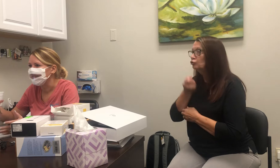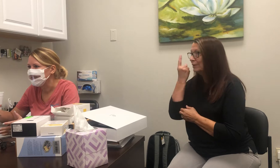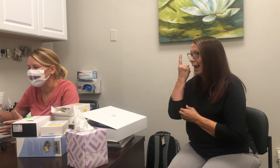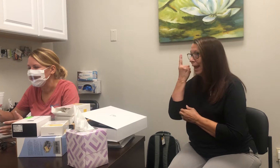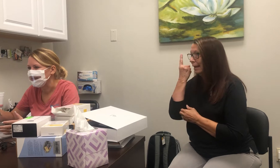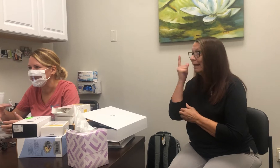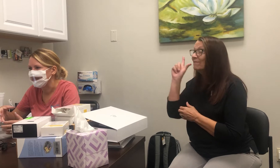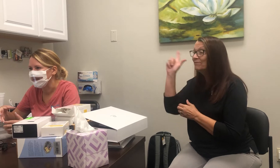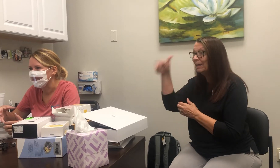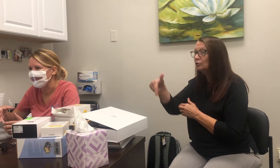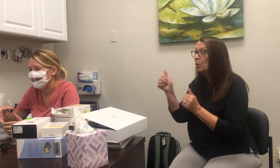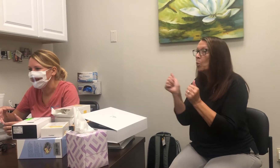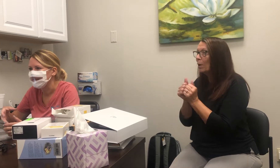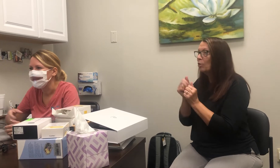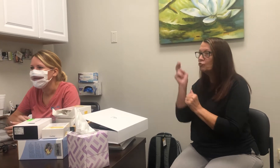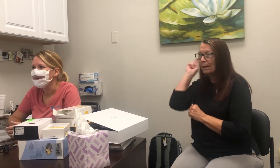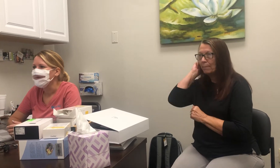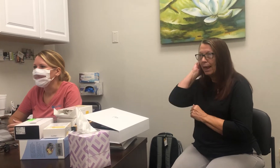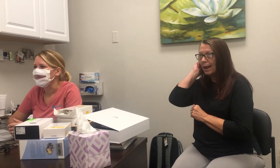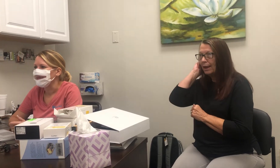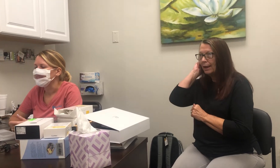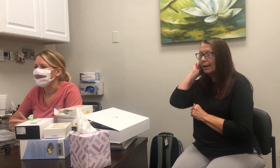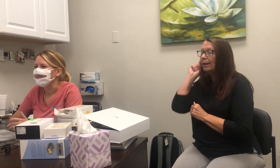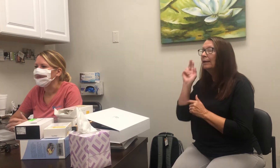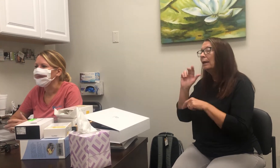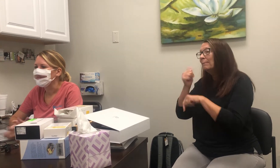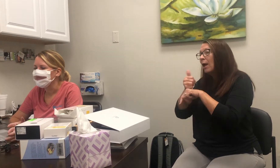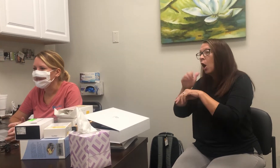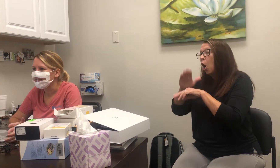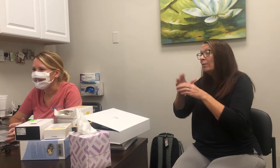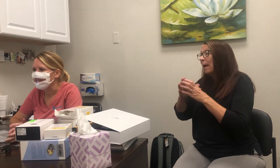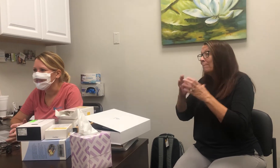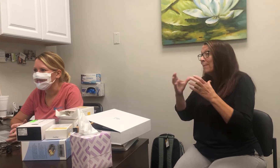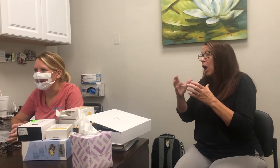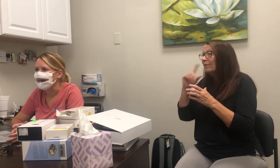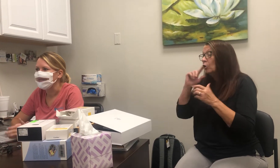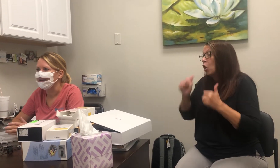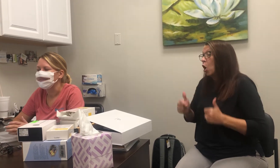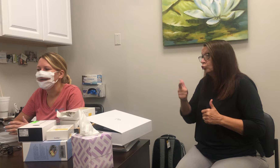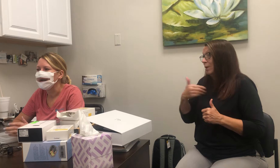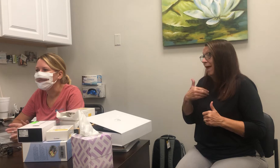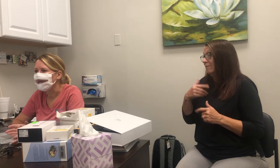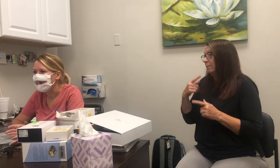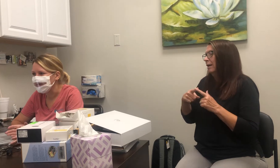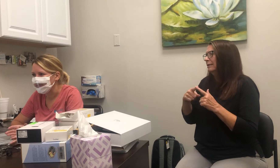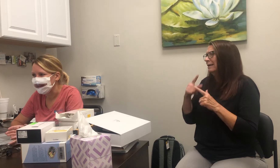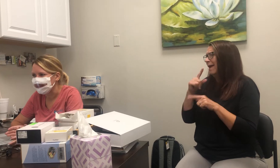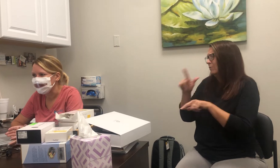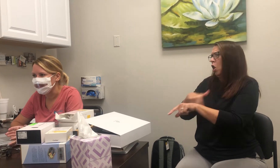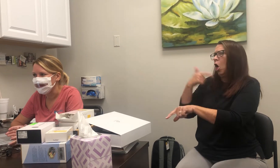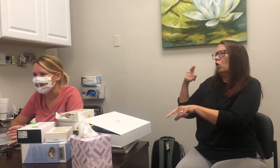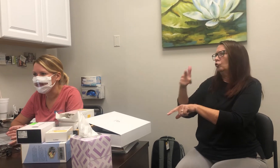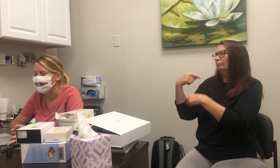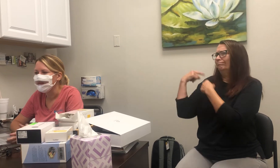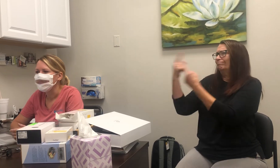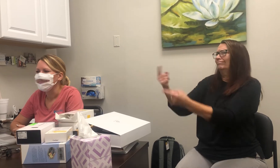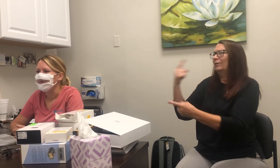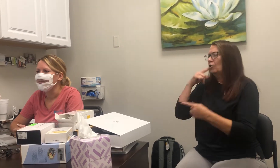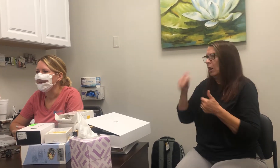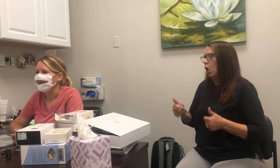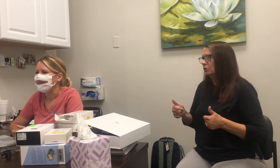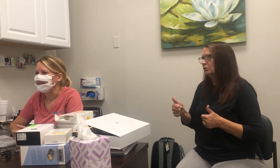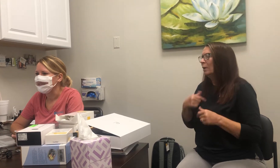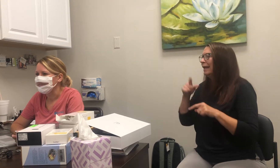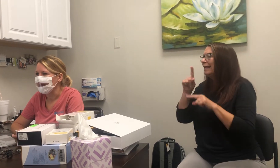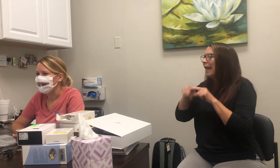understanding eventually with your implant. But based on the amount of hearing loss you have and for how long you've had hearing loss,